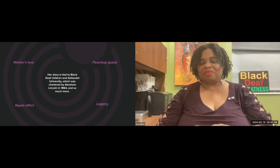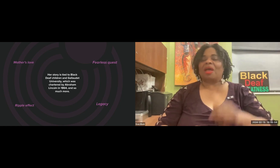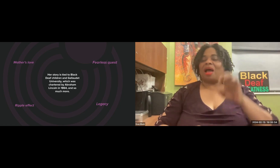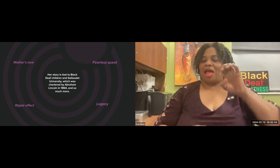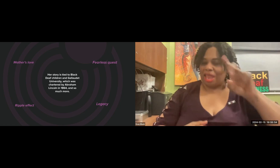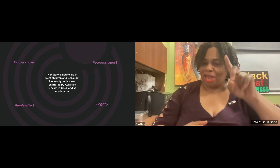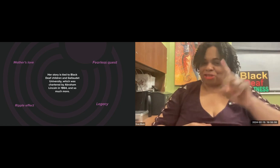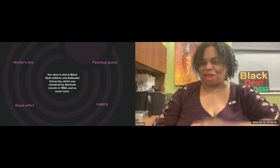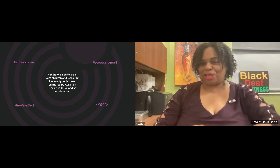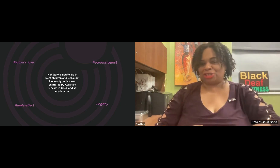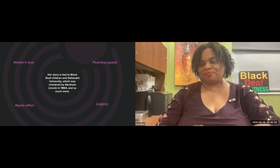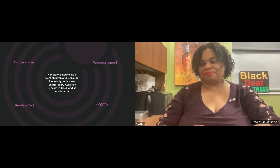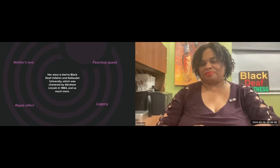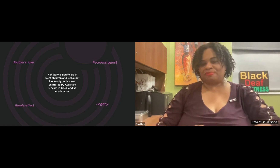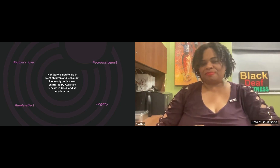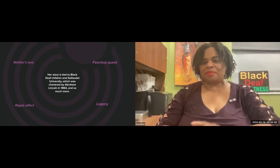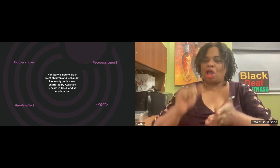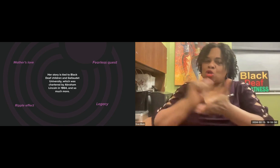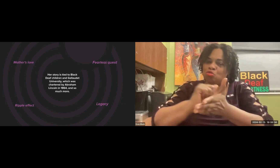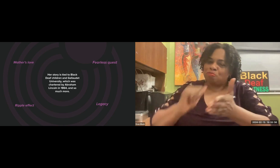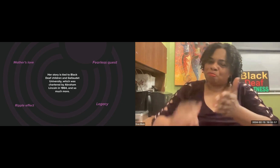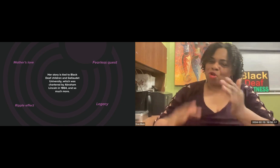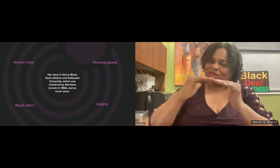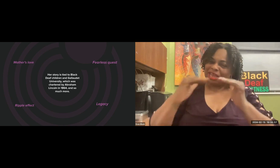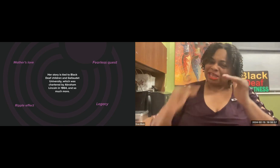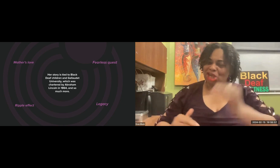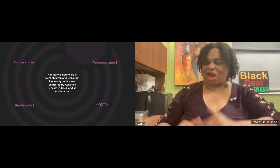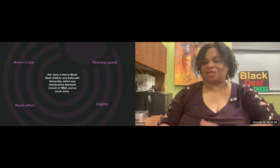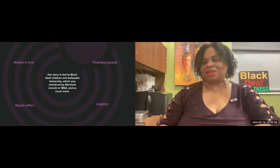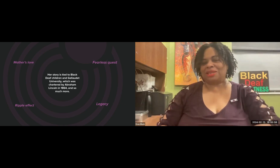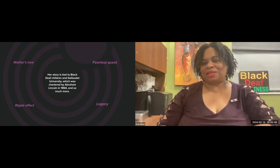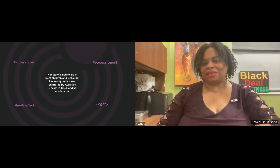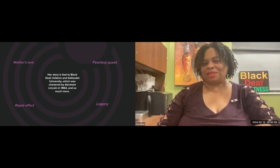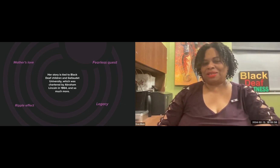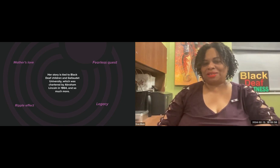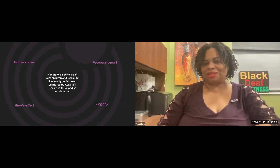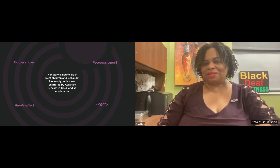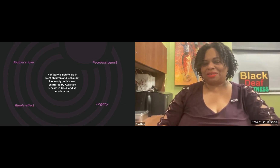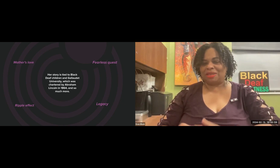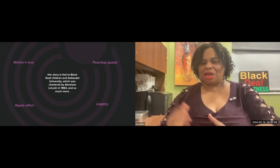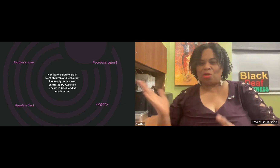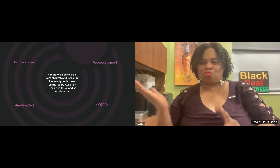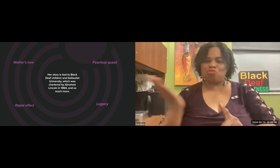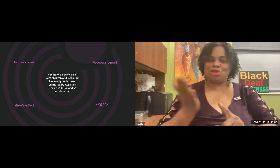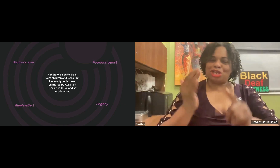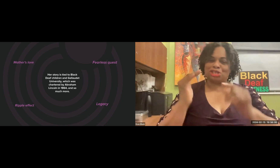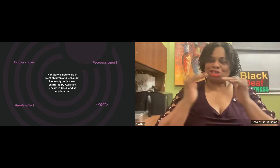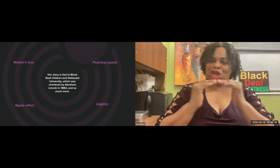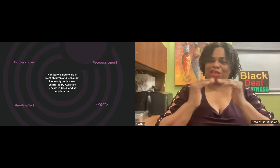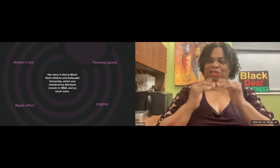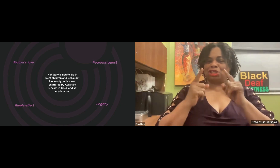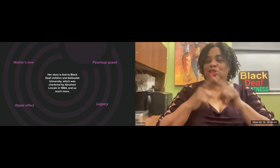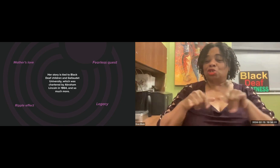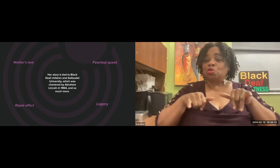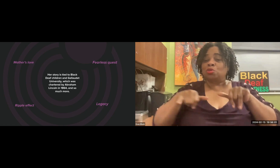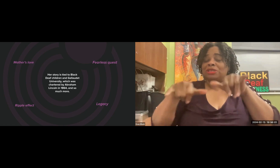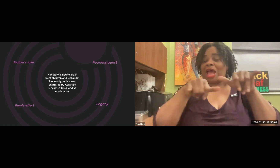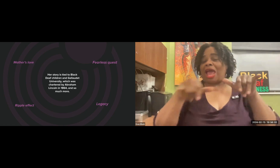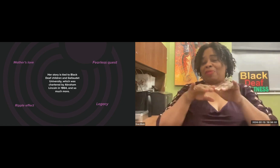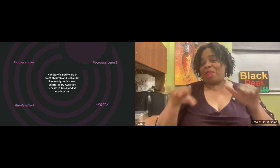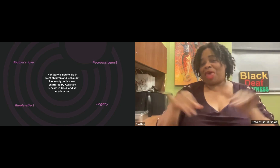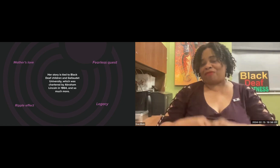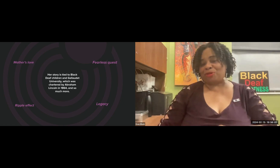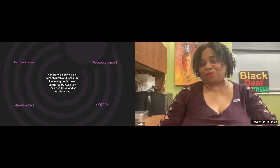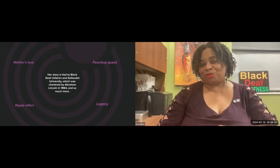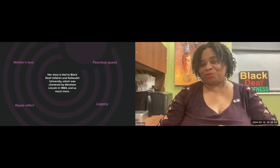shall not be moved." And so she knew that that fight for education was so very essential, and that injustice had to